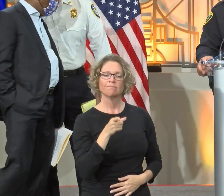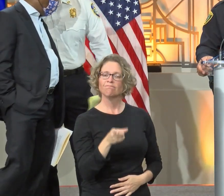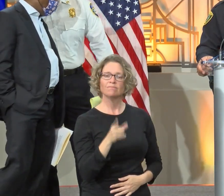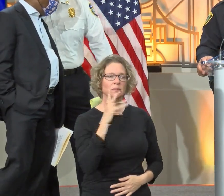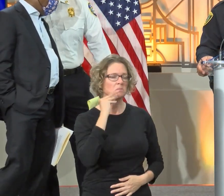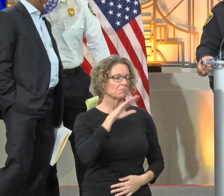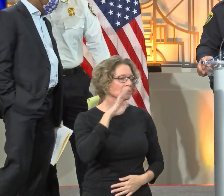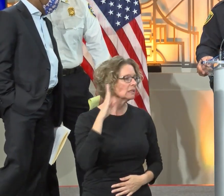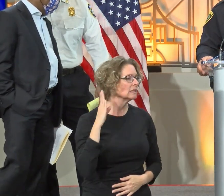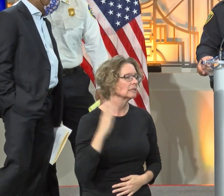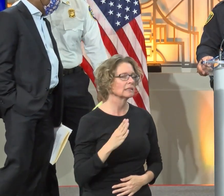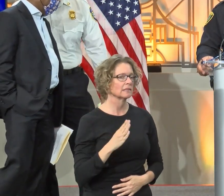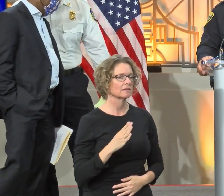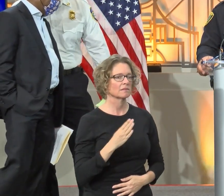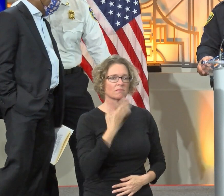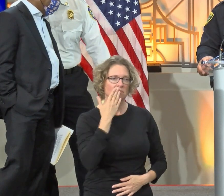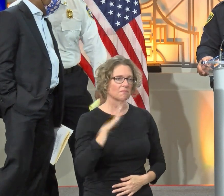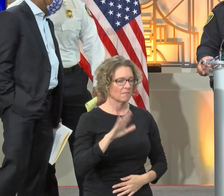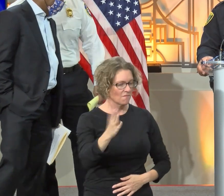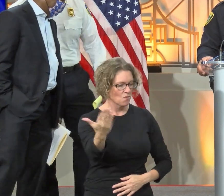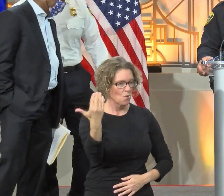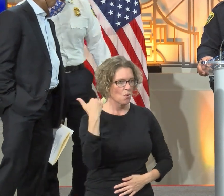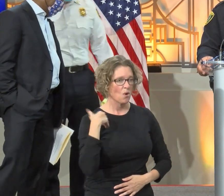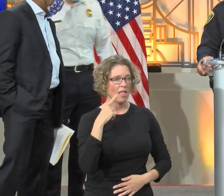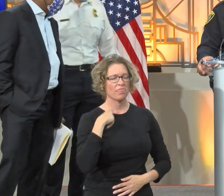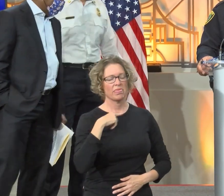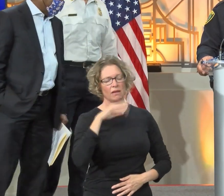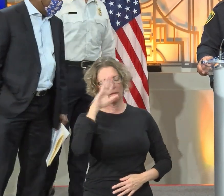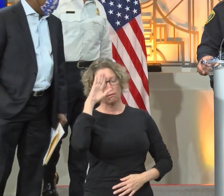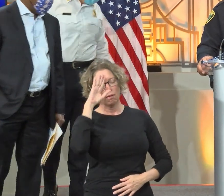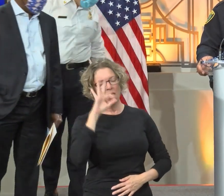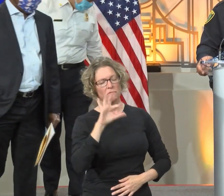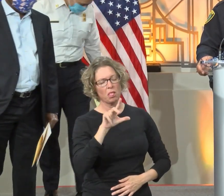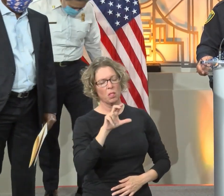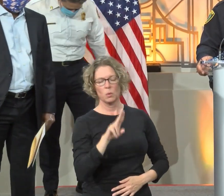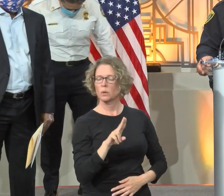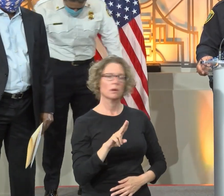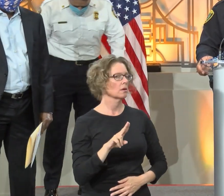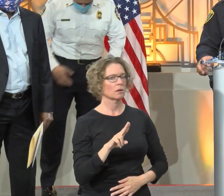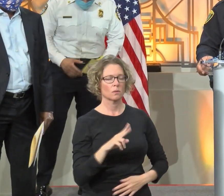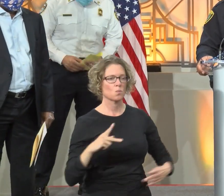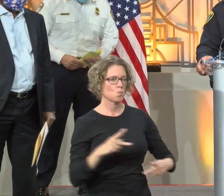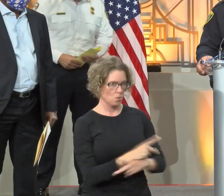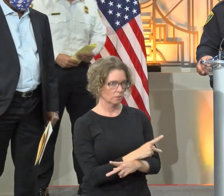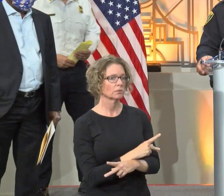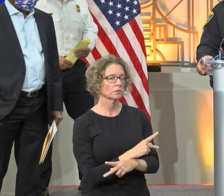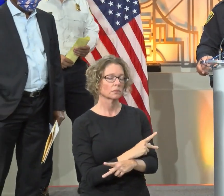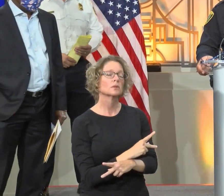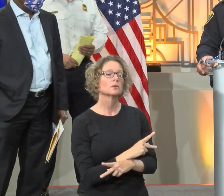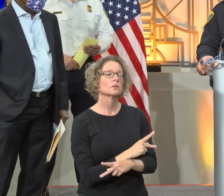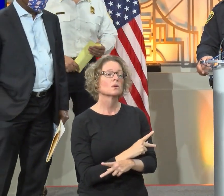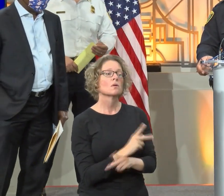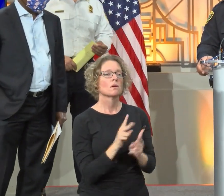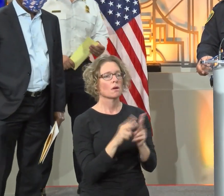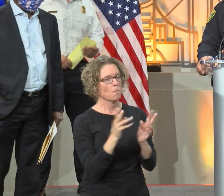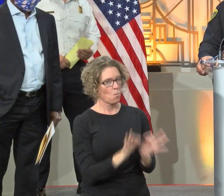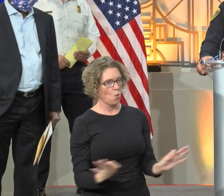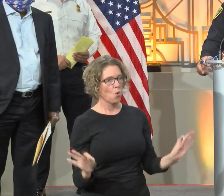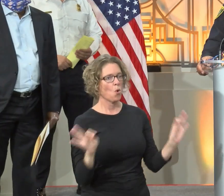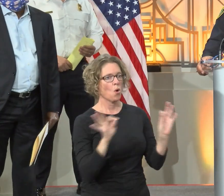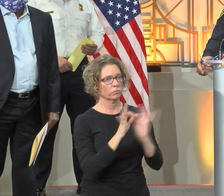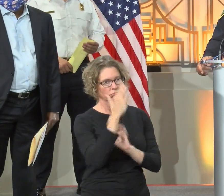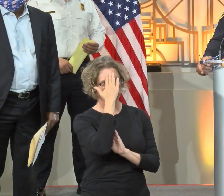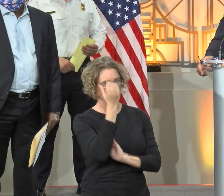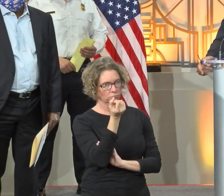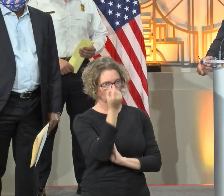experienced, and these are people that, for those that think it's simply the flu, it is not simply the flu, and it's very important that we all be aware of that and that we continue to